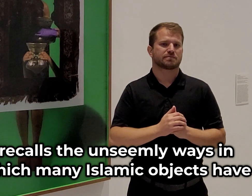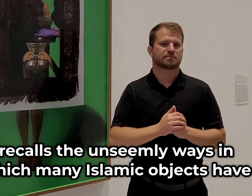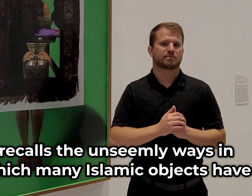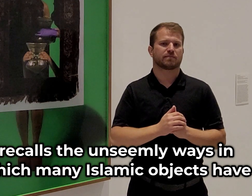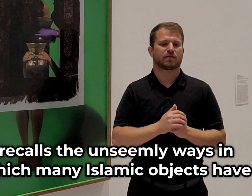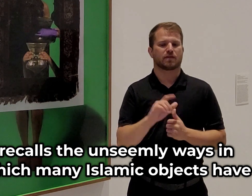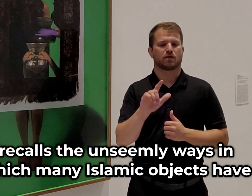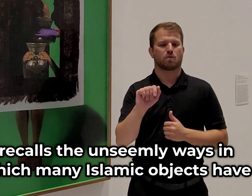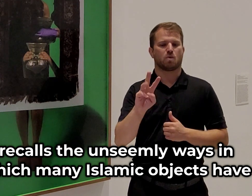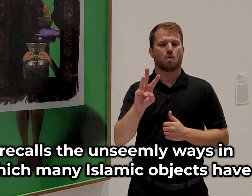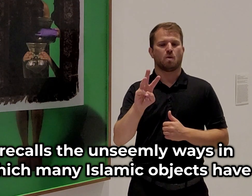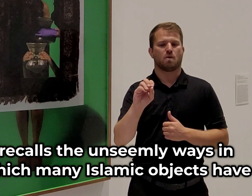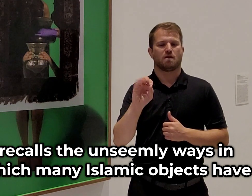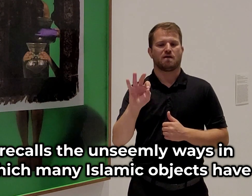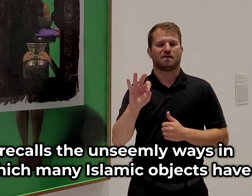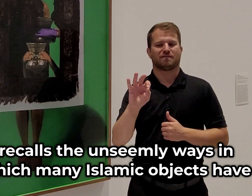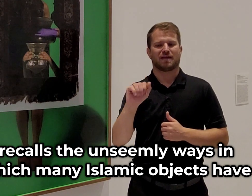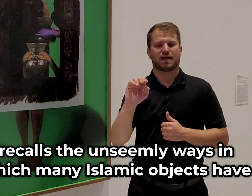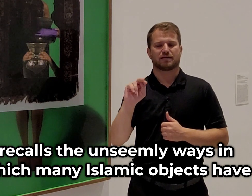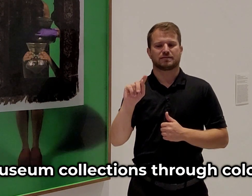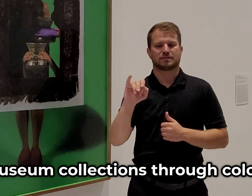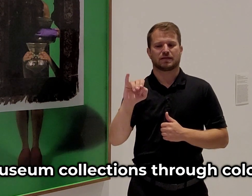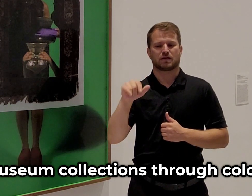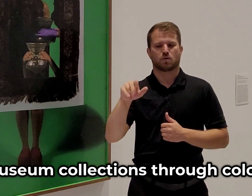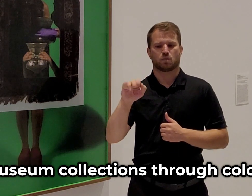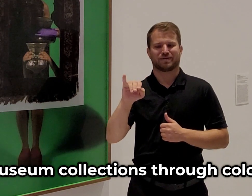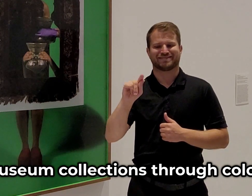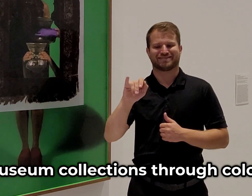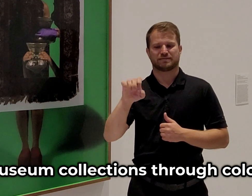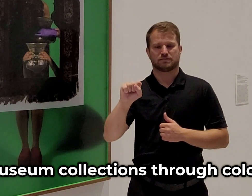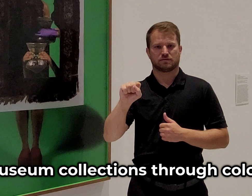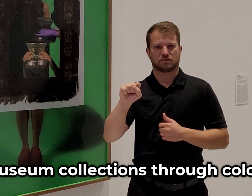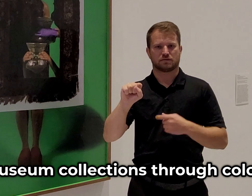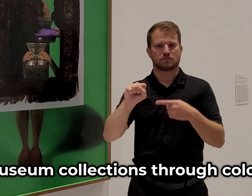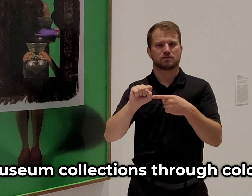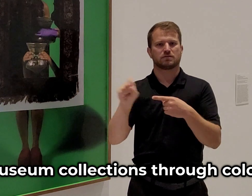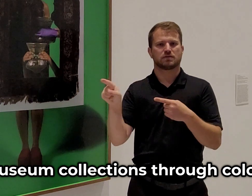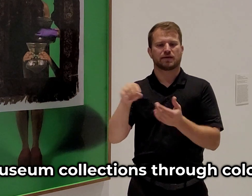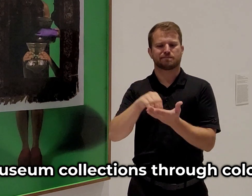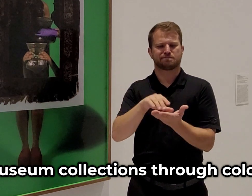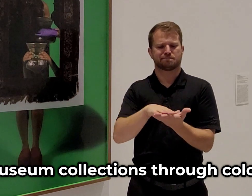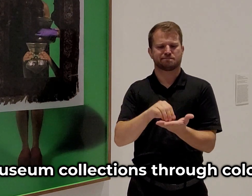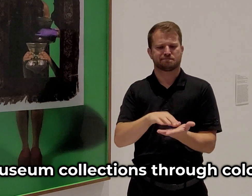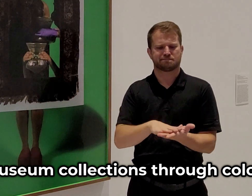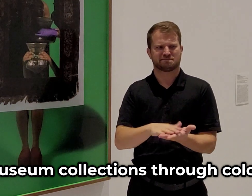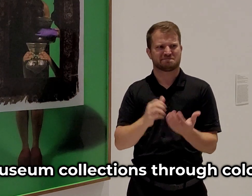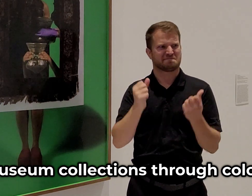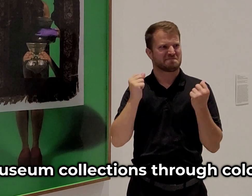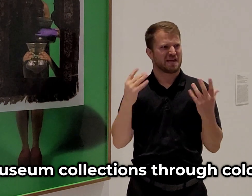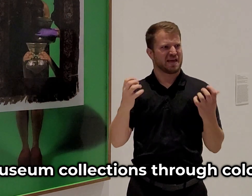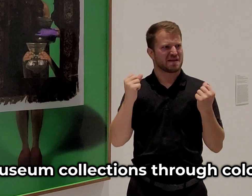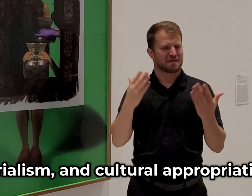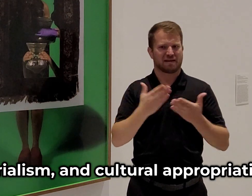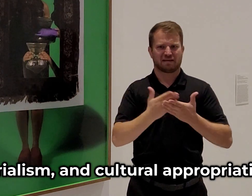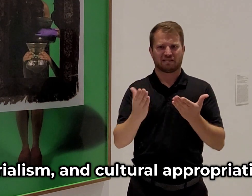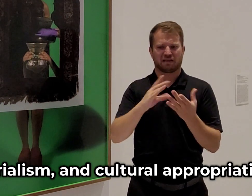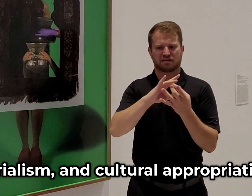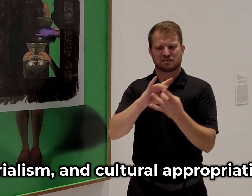in which many Islamic objects have entered museum collections through colonialism, imperialism,